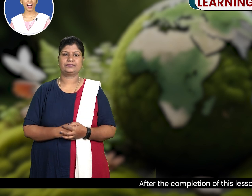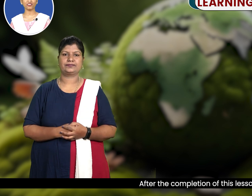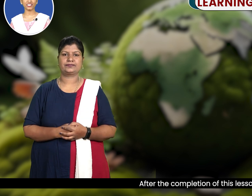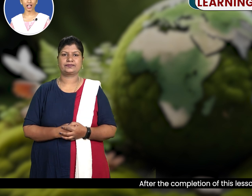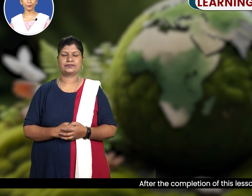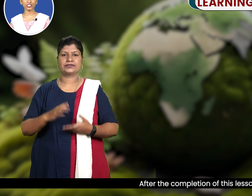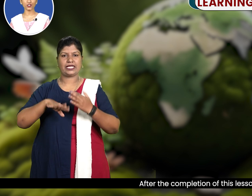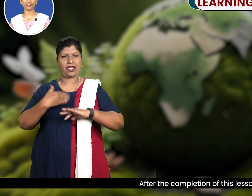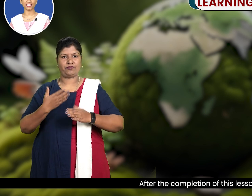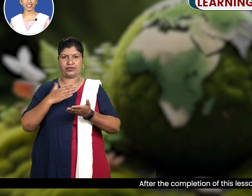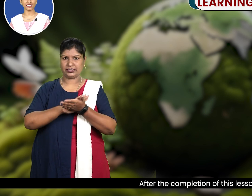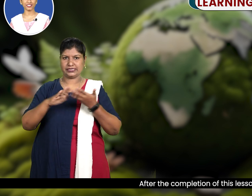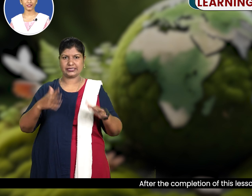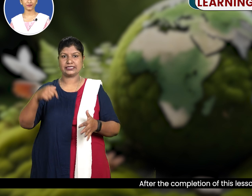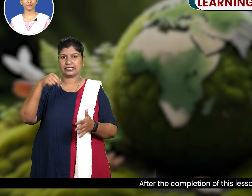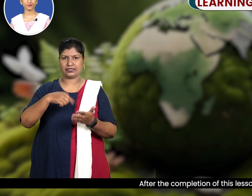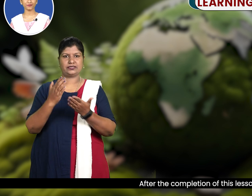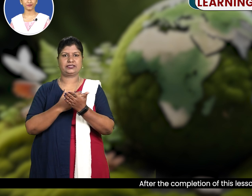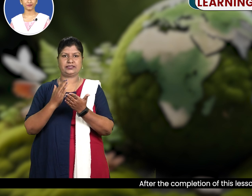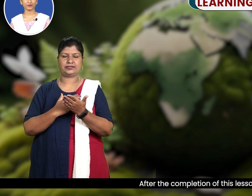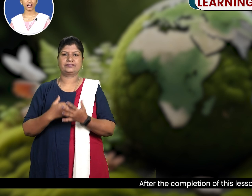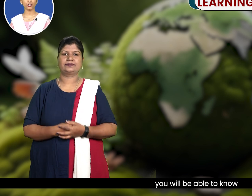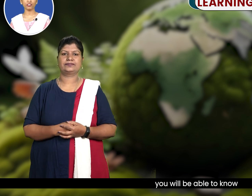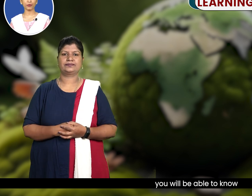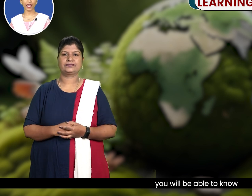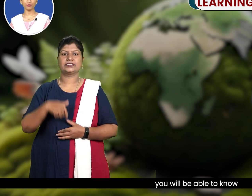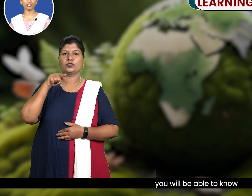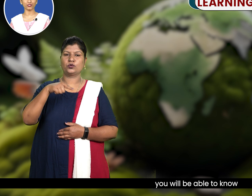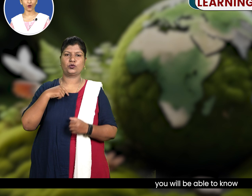After the completion of this lesson, you will be able to know